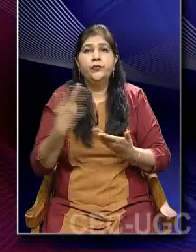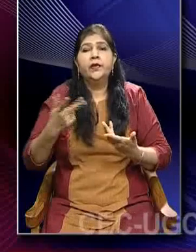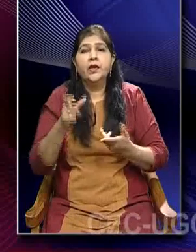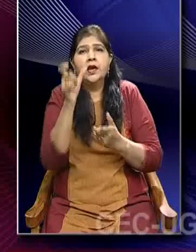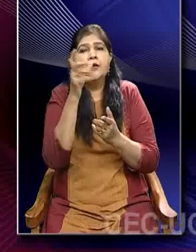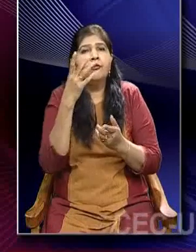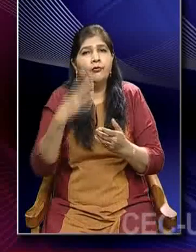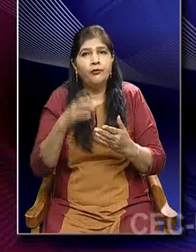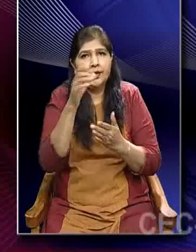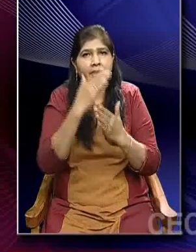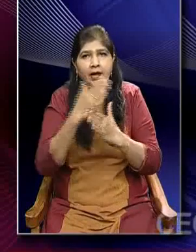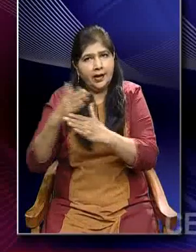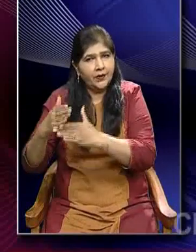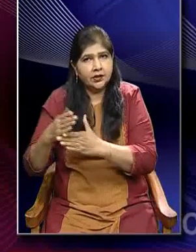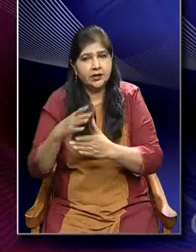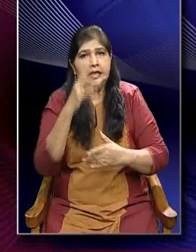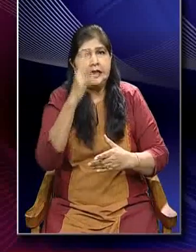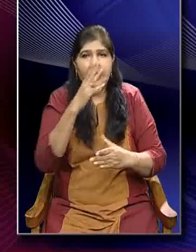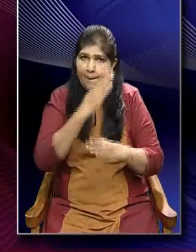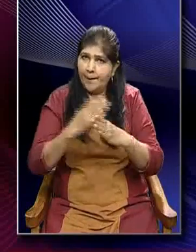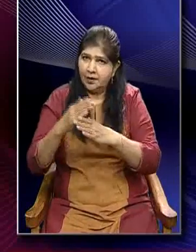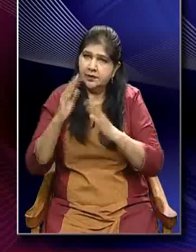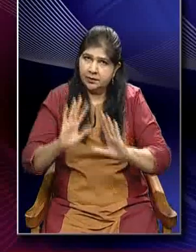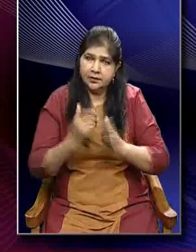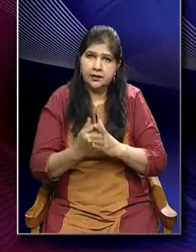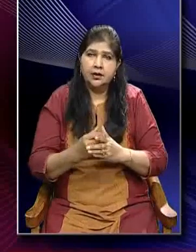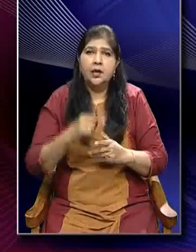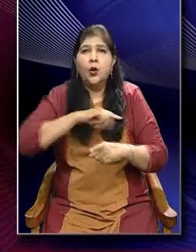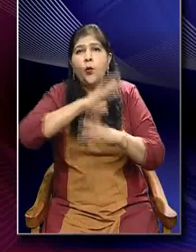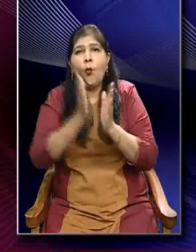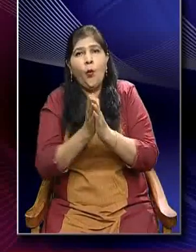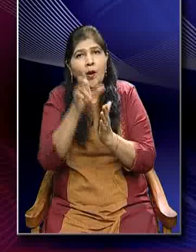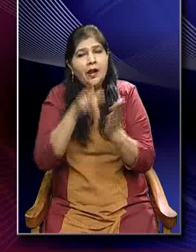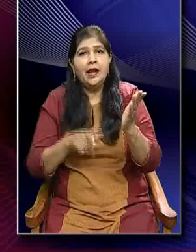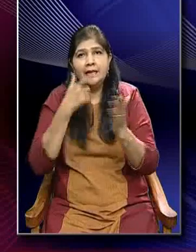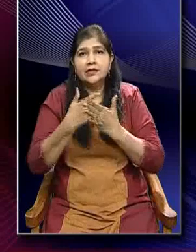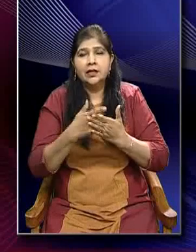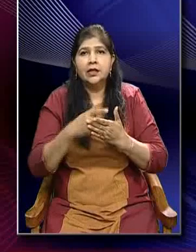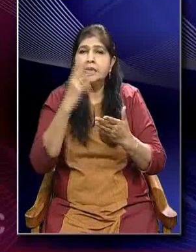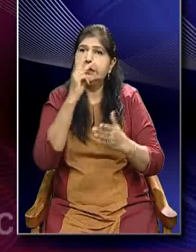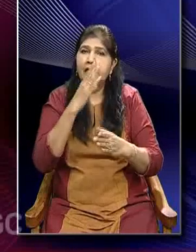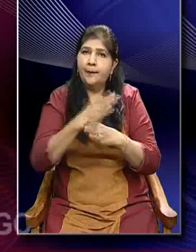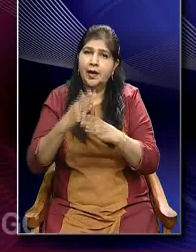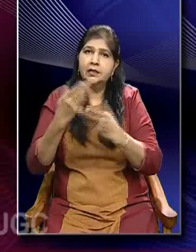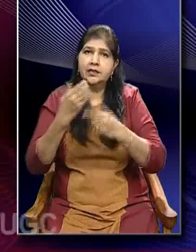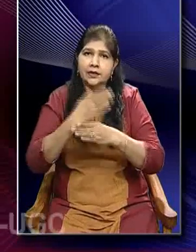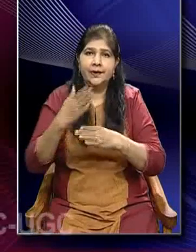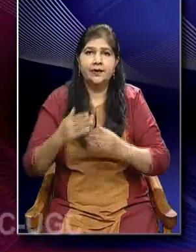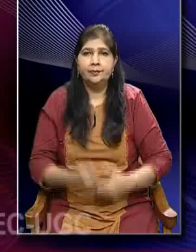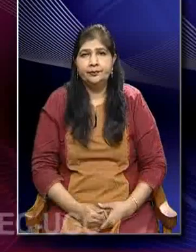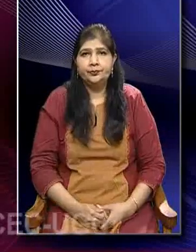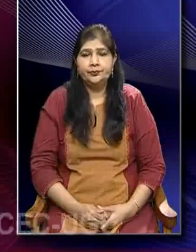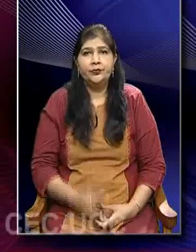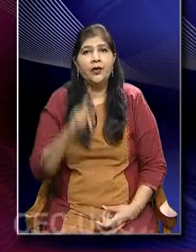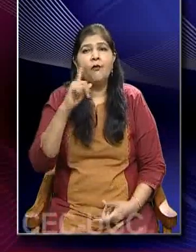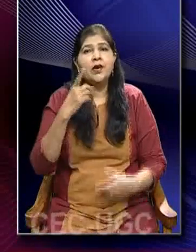division of 3 parts. We have divided the lecture into 3 parts. In